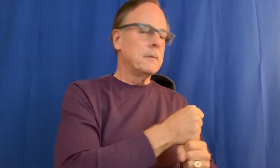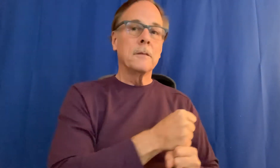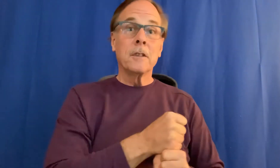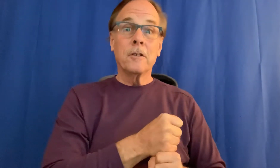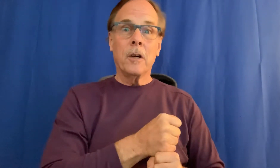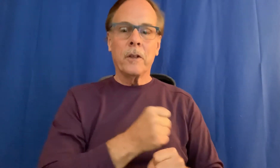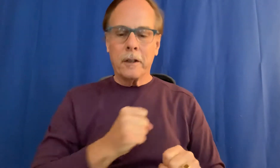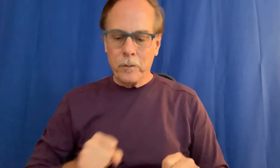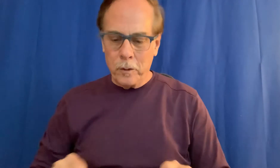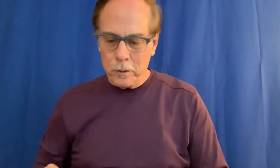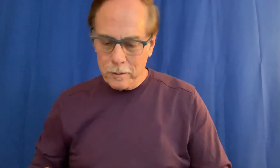Sorry for that confusion.